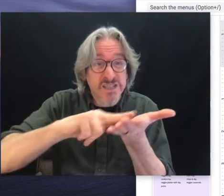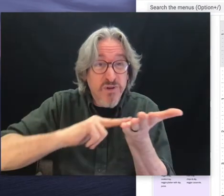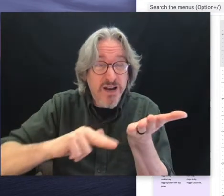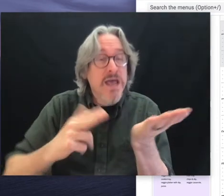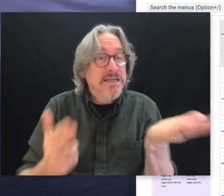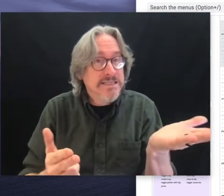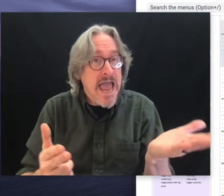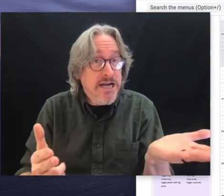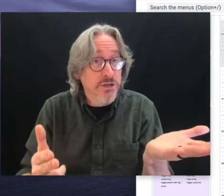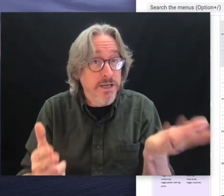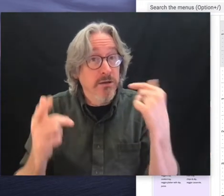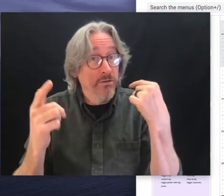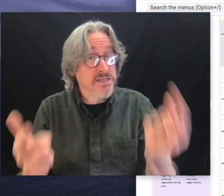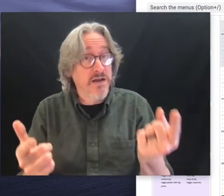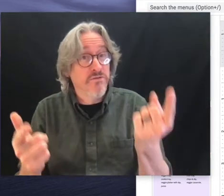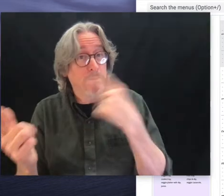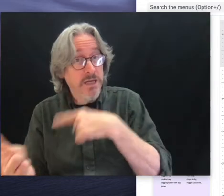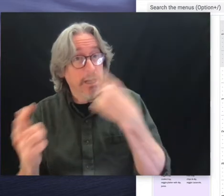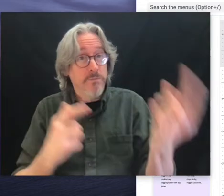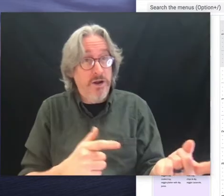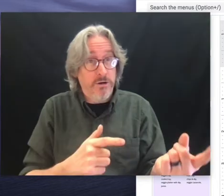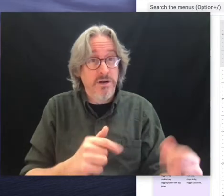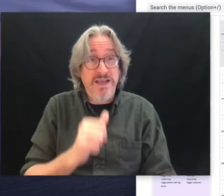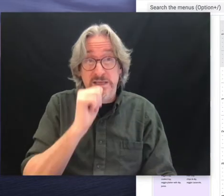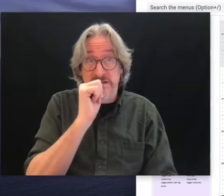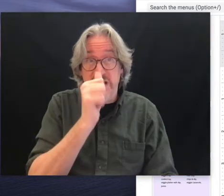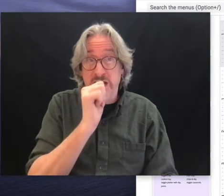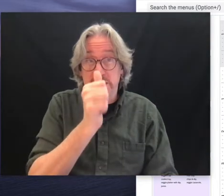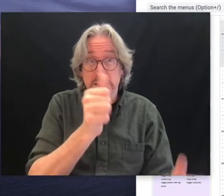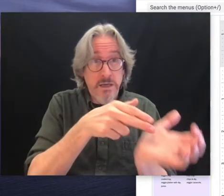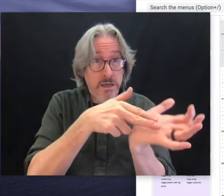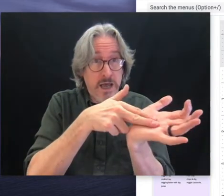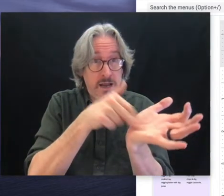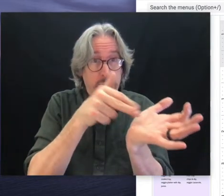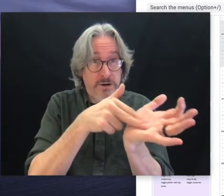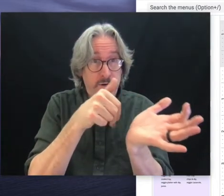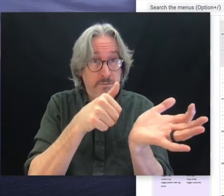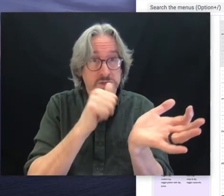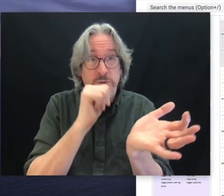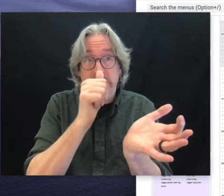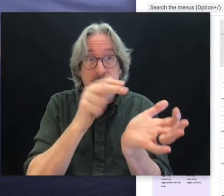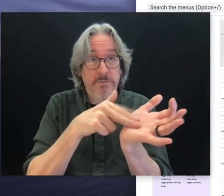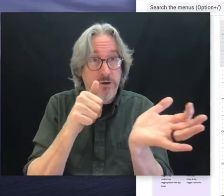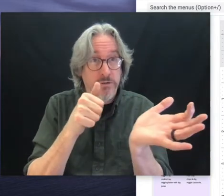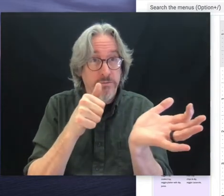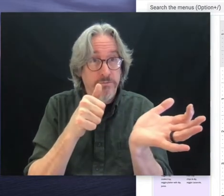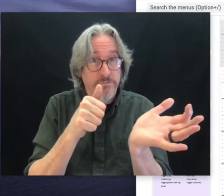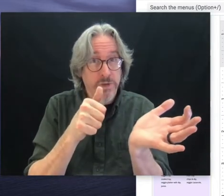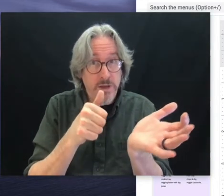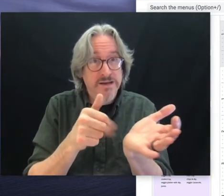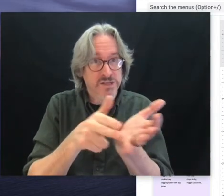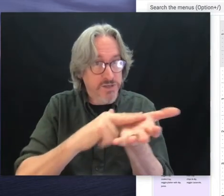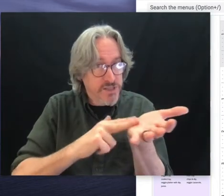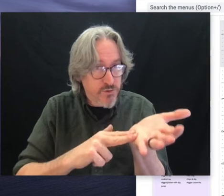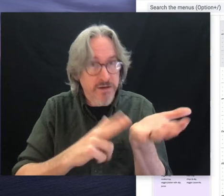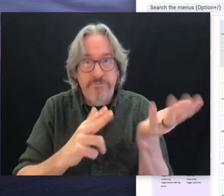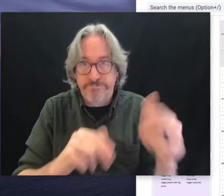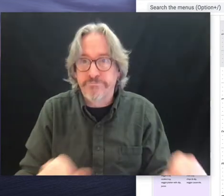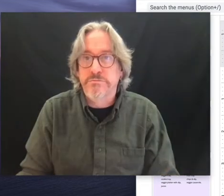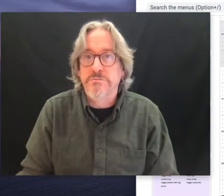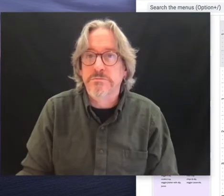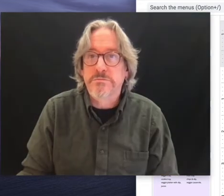Nut spread. Actually, the sign for peanut butter is nut and butter. So peanut butter. So it's a